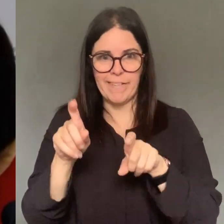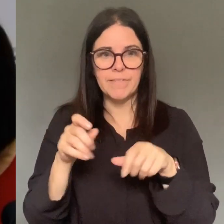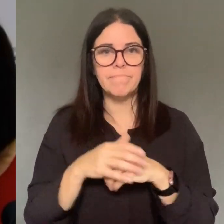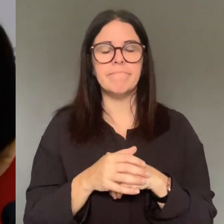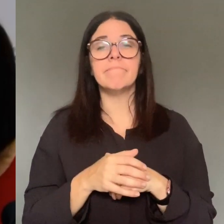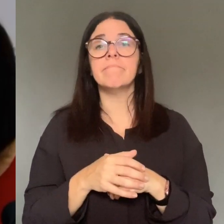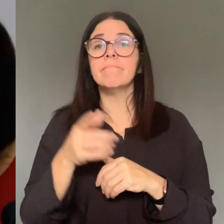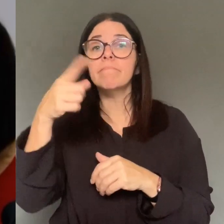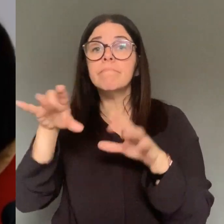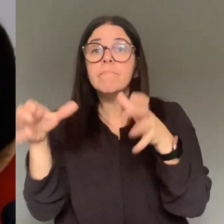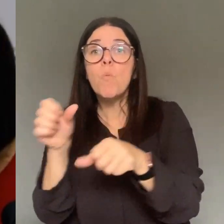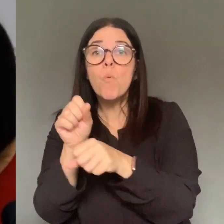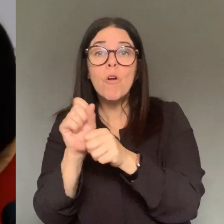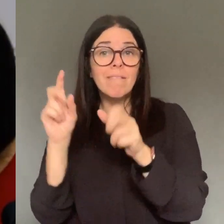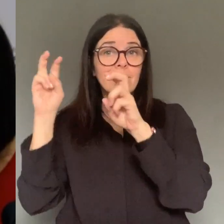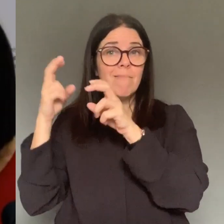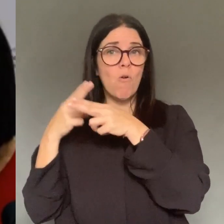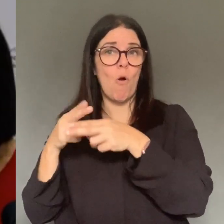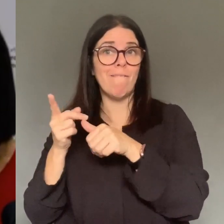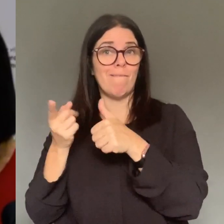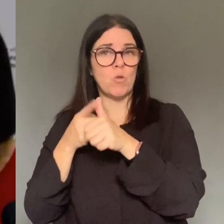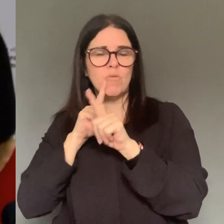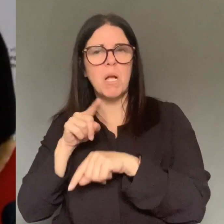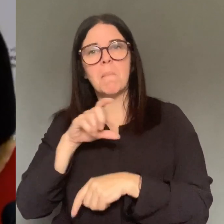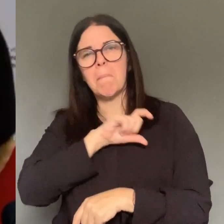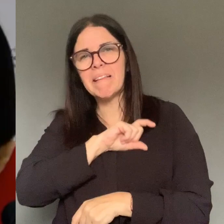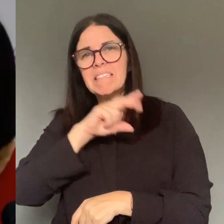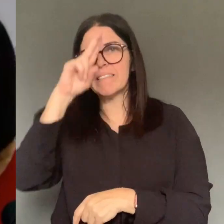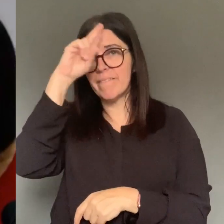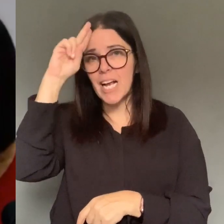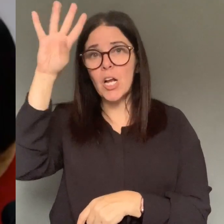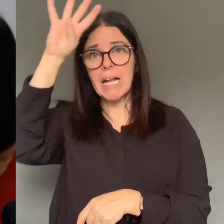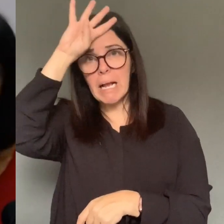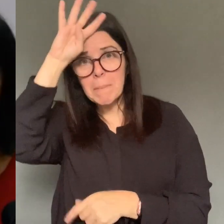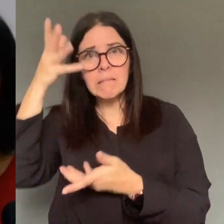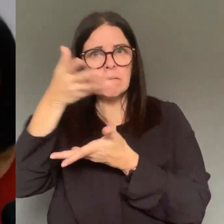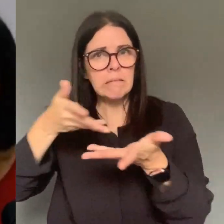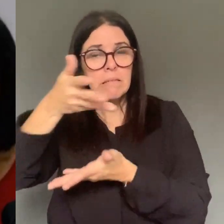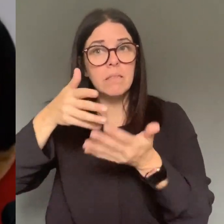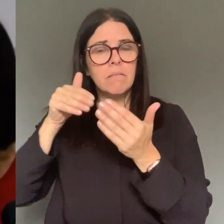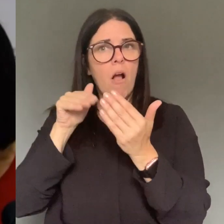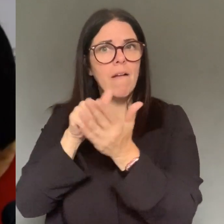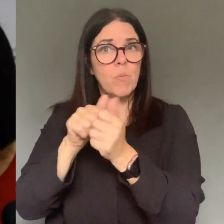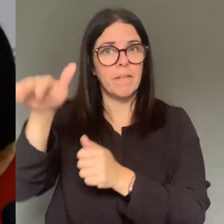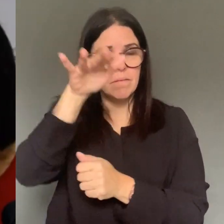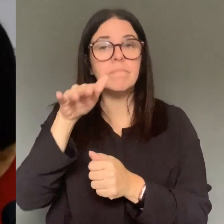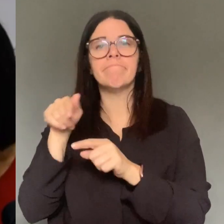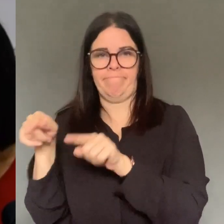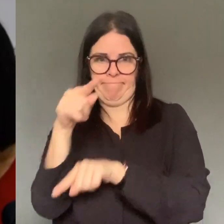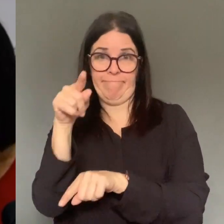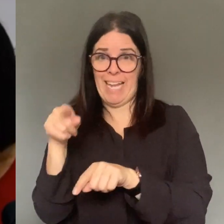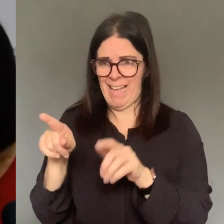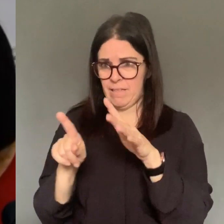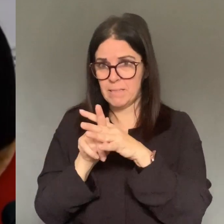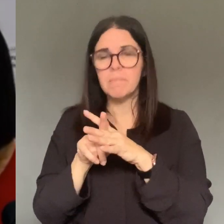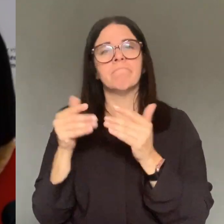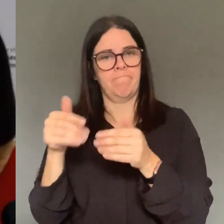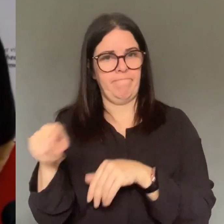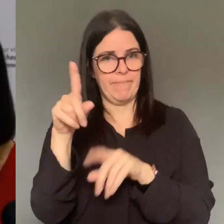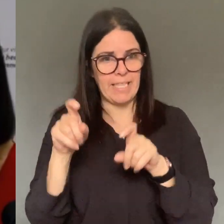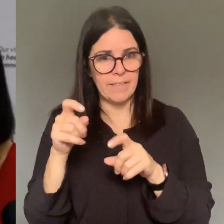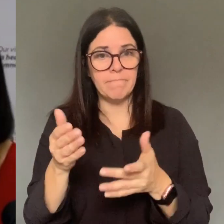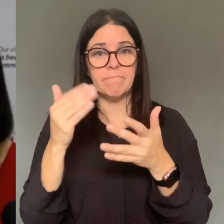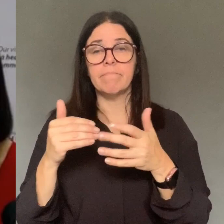continue to visit WECHU.org for the most current information and to receive updates. Symptoms of COVID-19